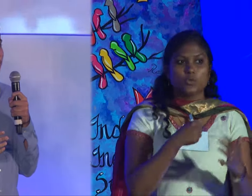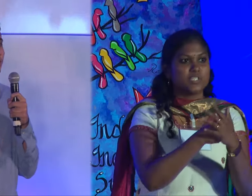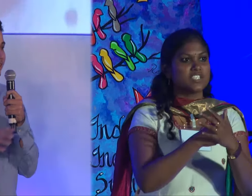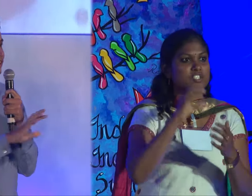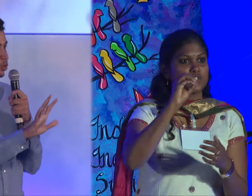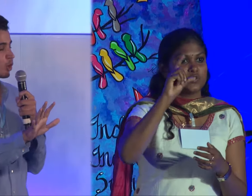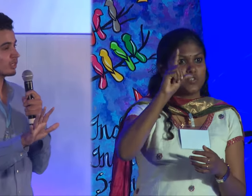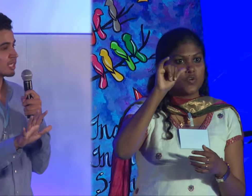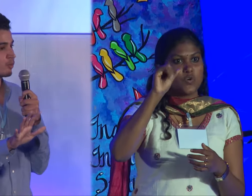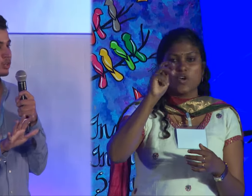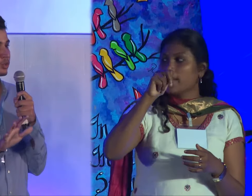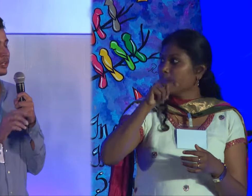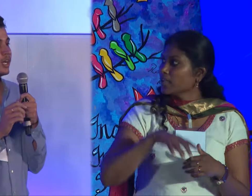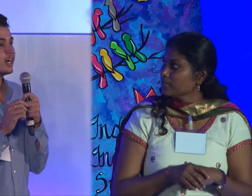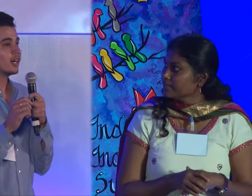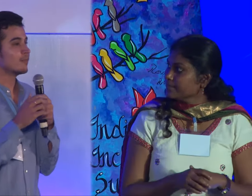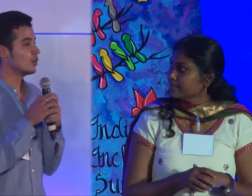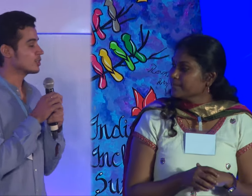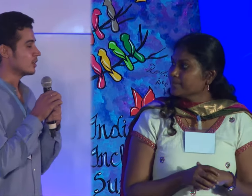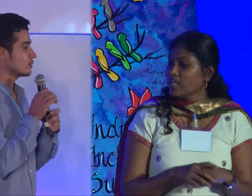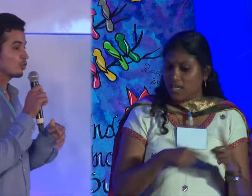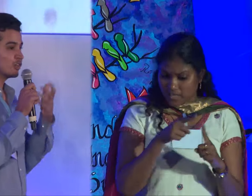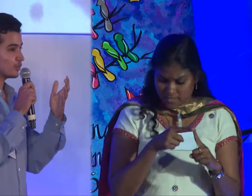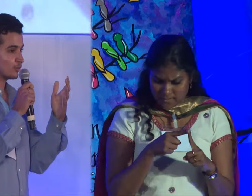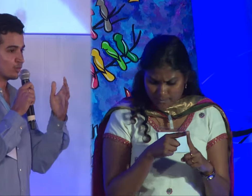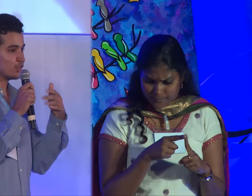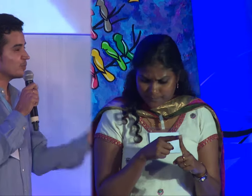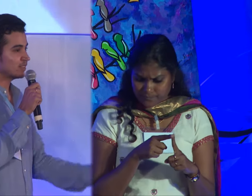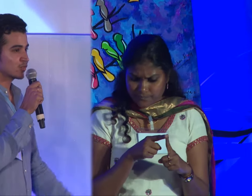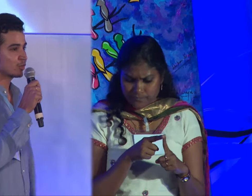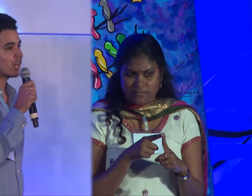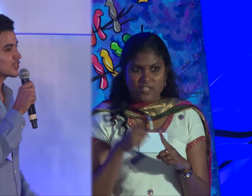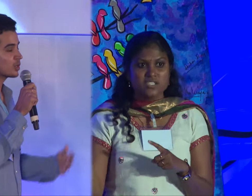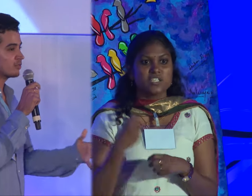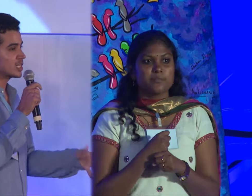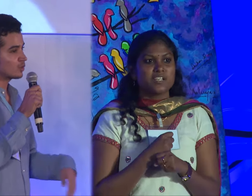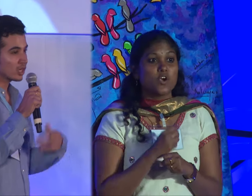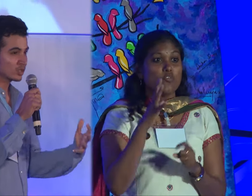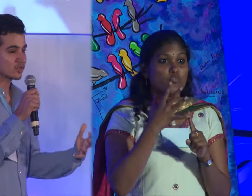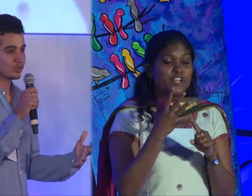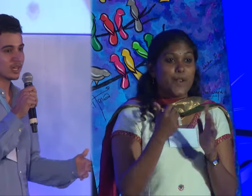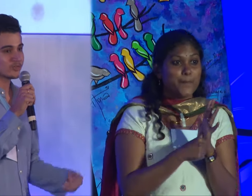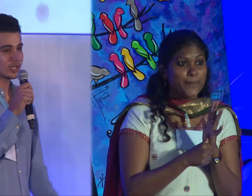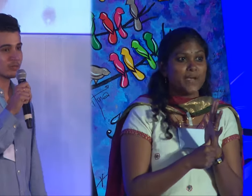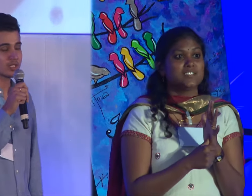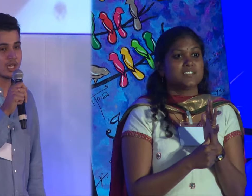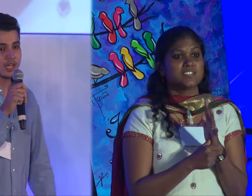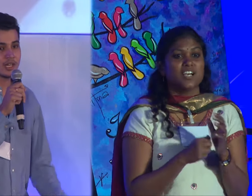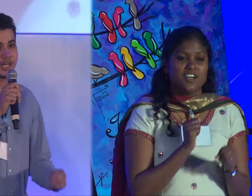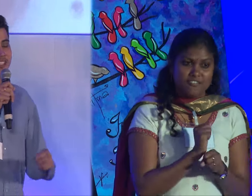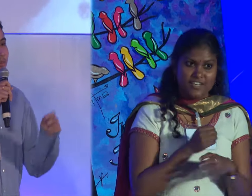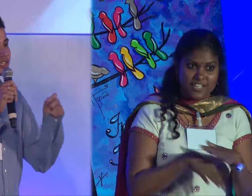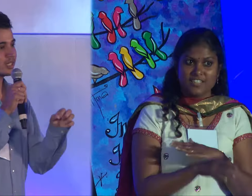Olympics. So these are the 2 broad things that we want to do. So we've made this film for the last 14 months. We've worked on this film for the last 14